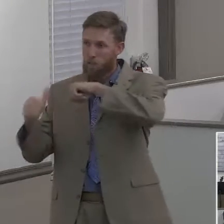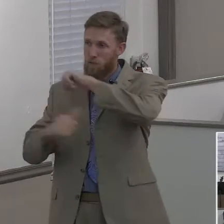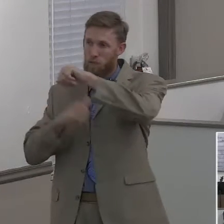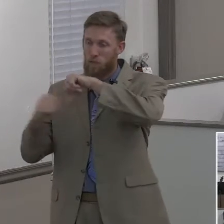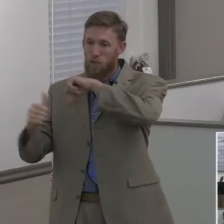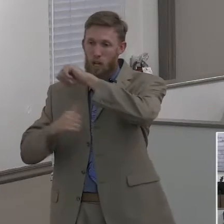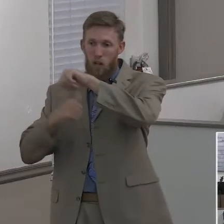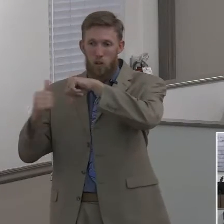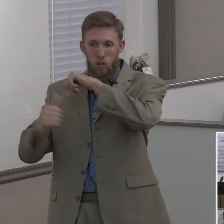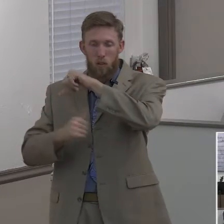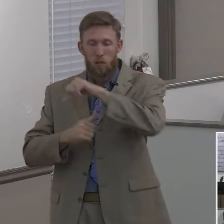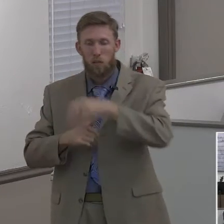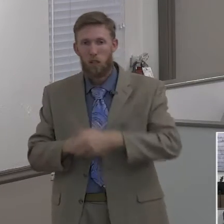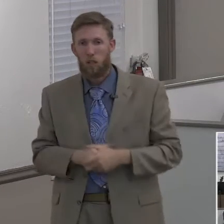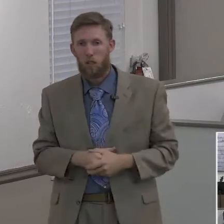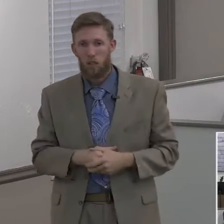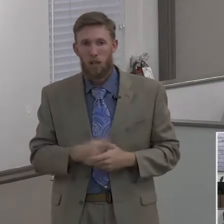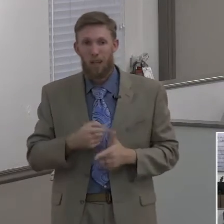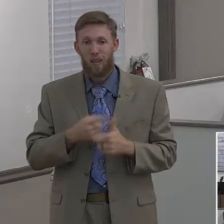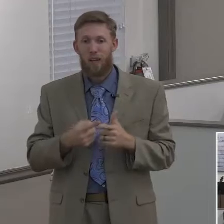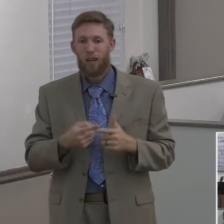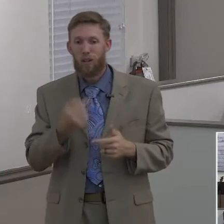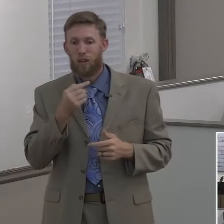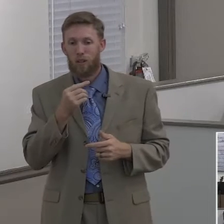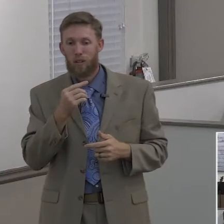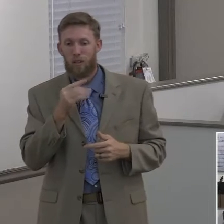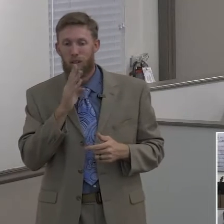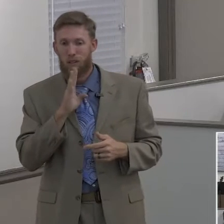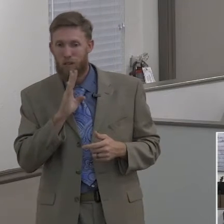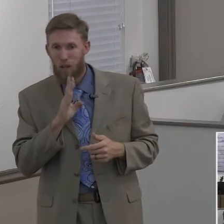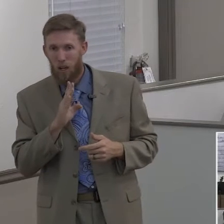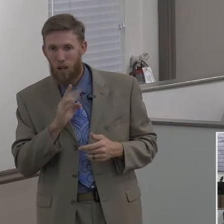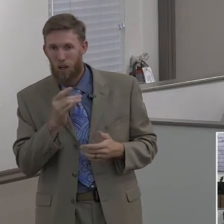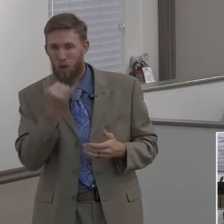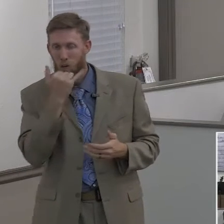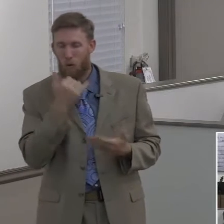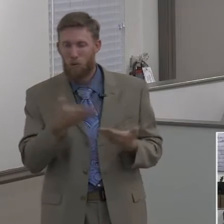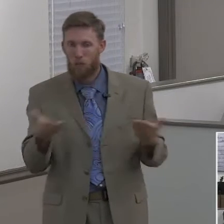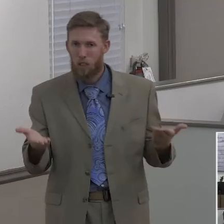And then you'll say things that you don't want to say.